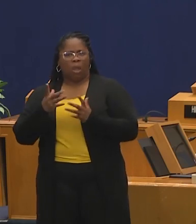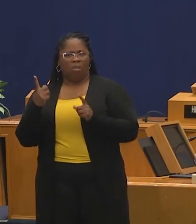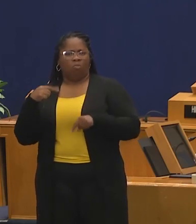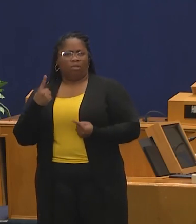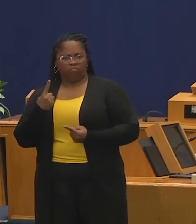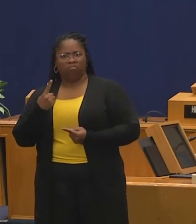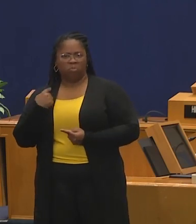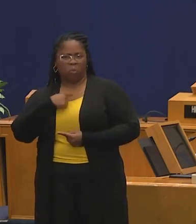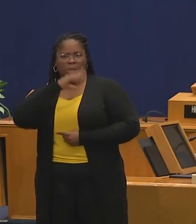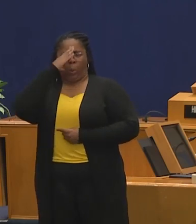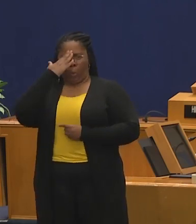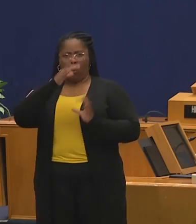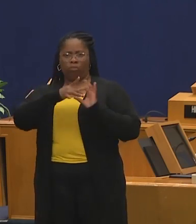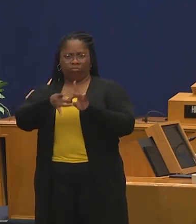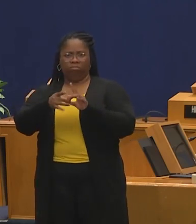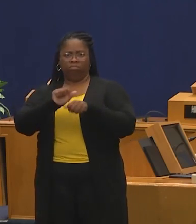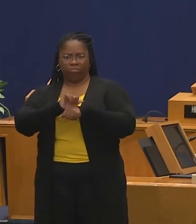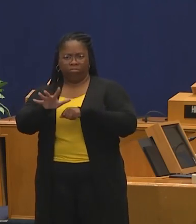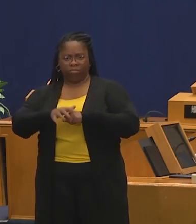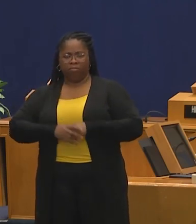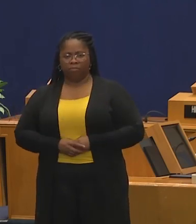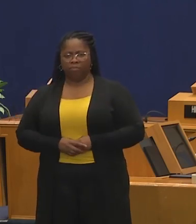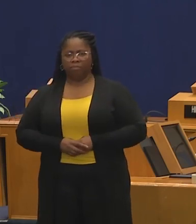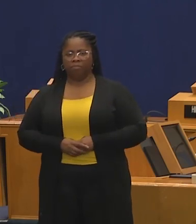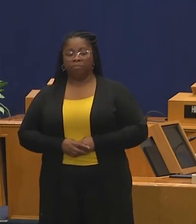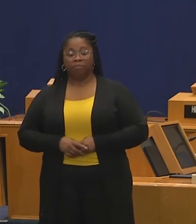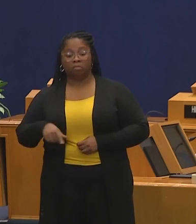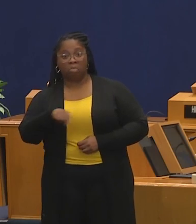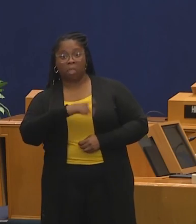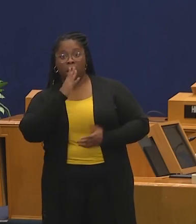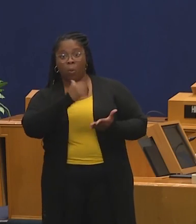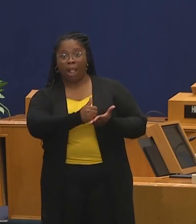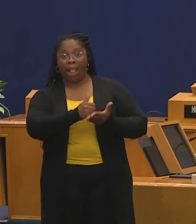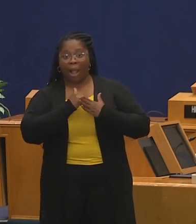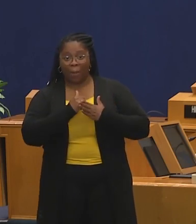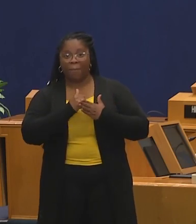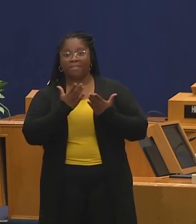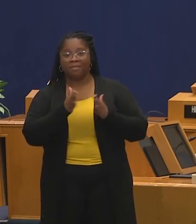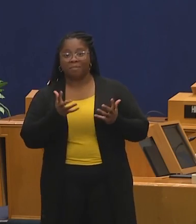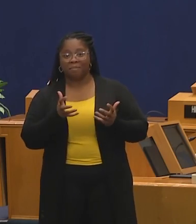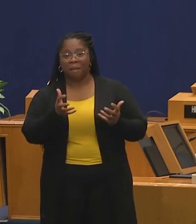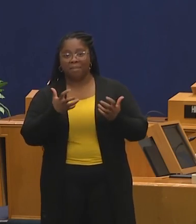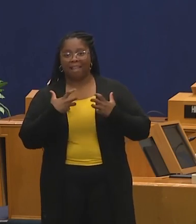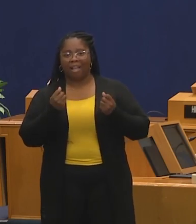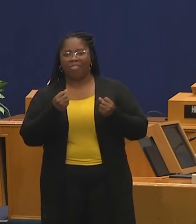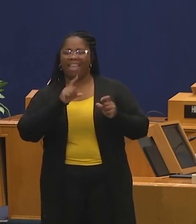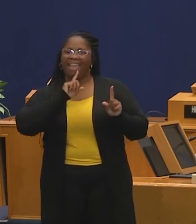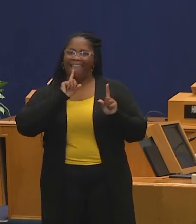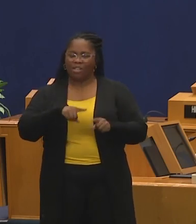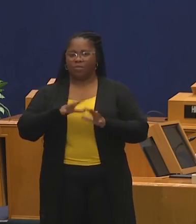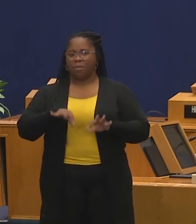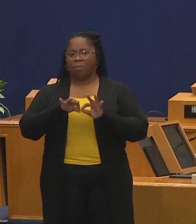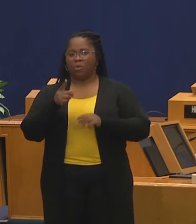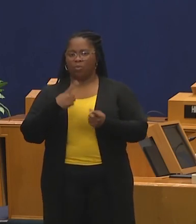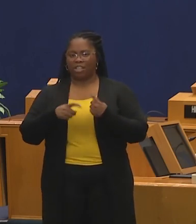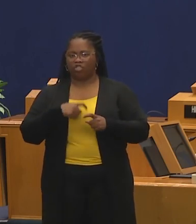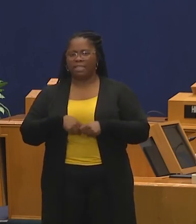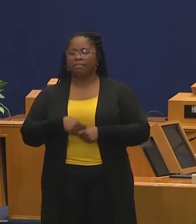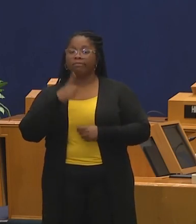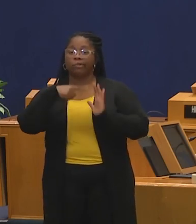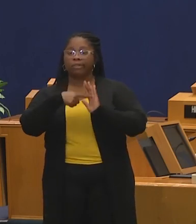about COVID-19. They'll help us at Public Health answer some critical questions, such as what communities